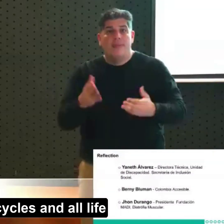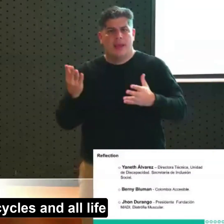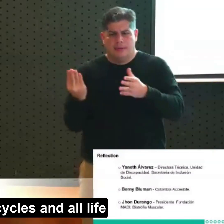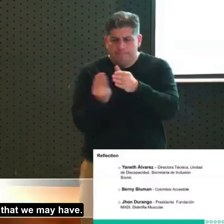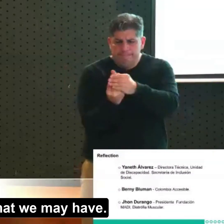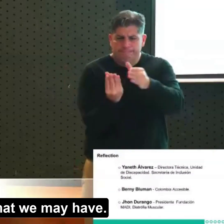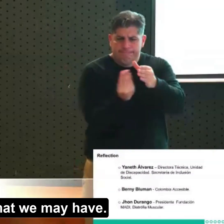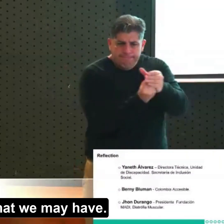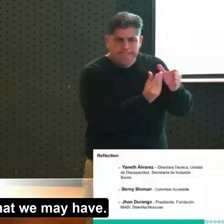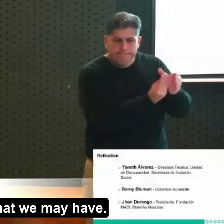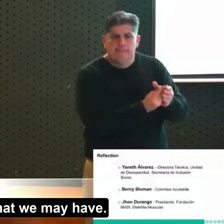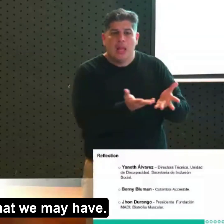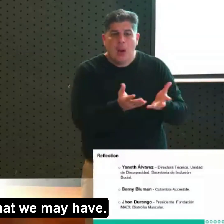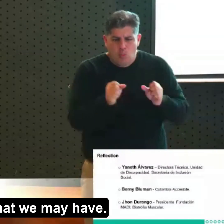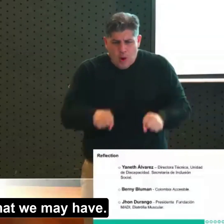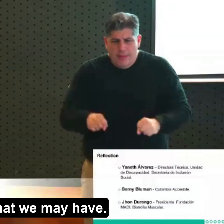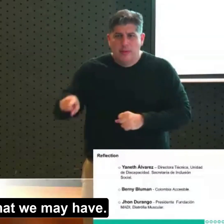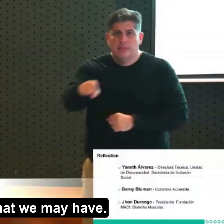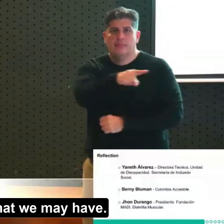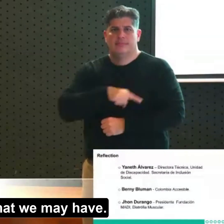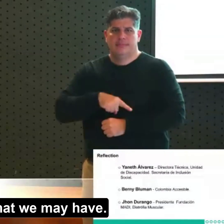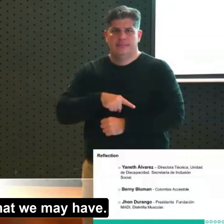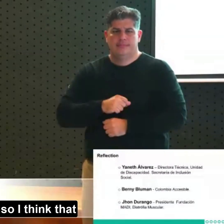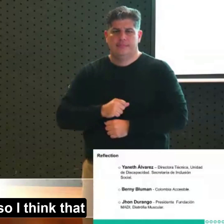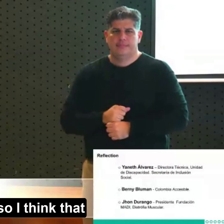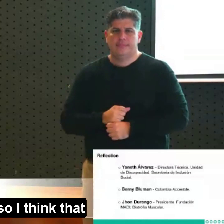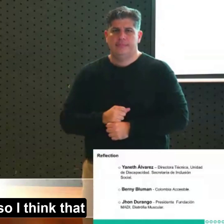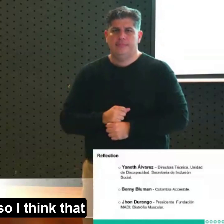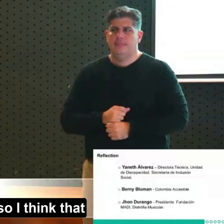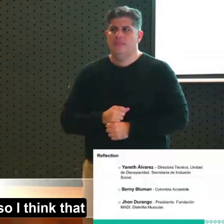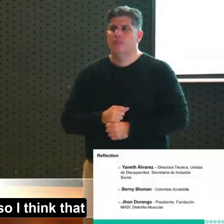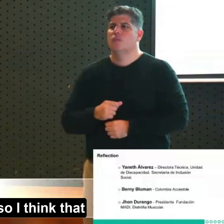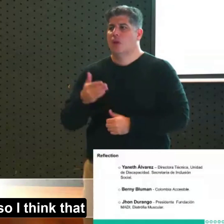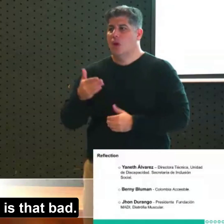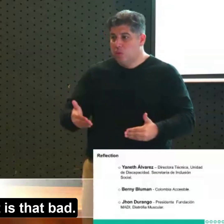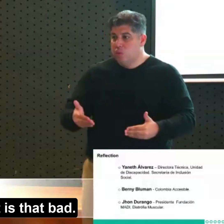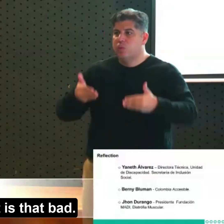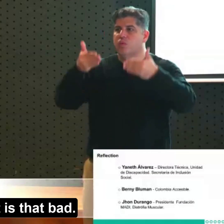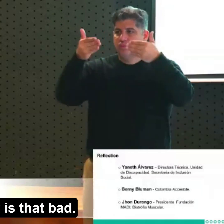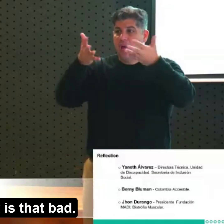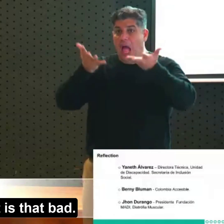and all life cycles that we may have. And so I think